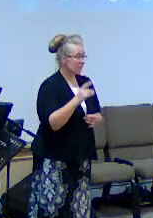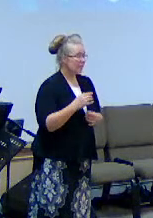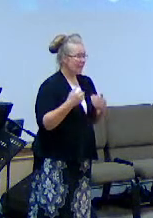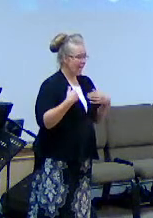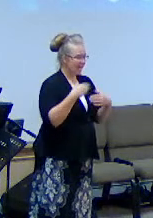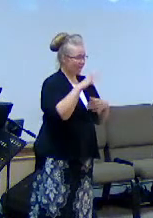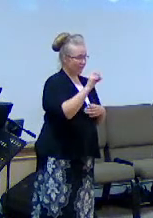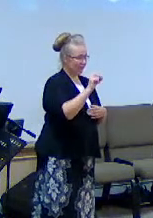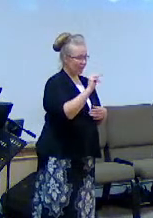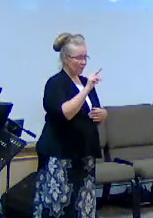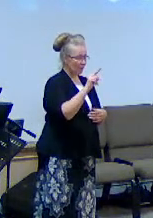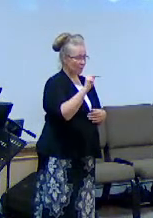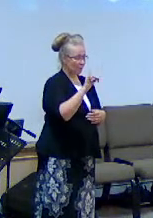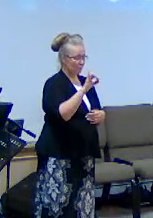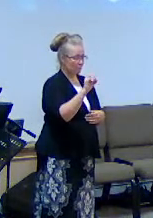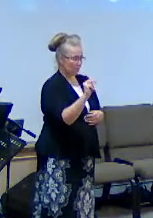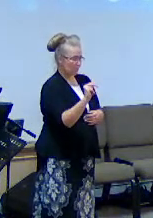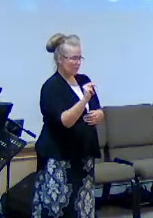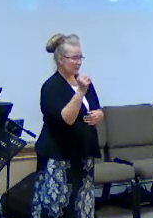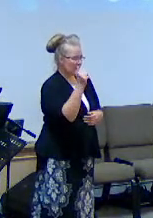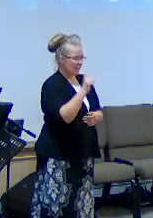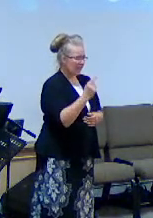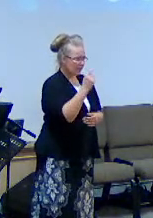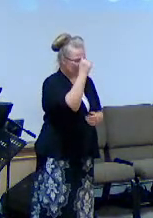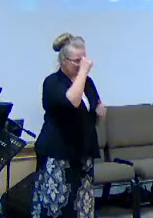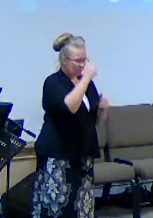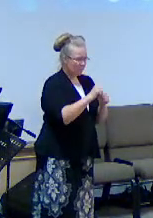And anybody remember Y2K?